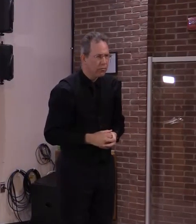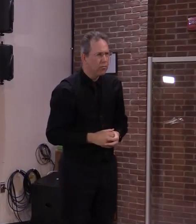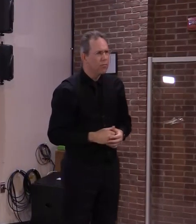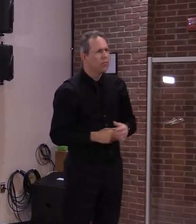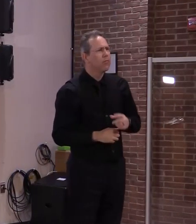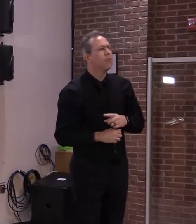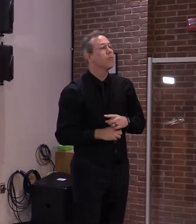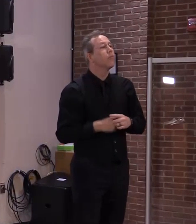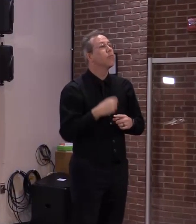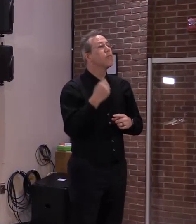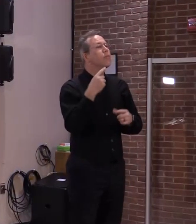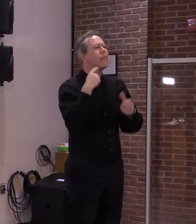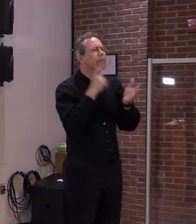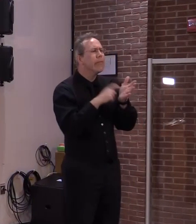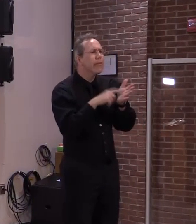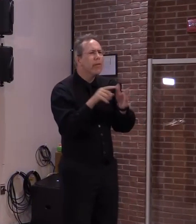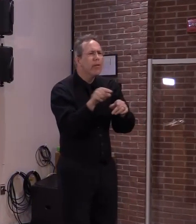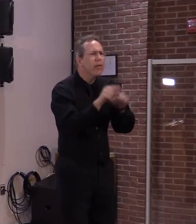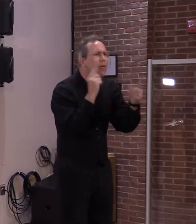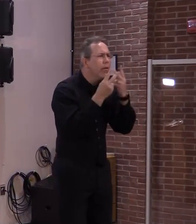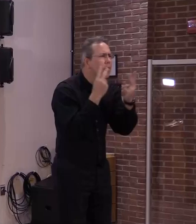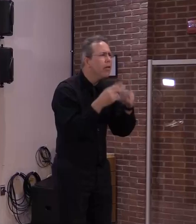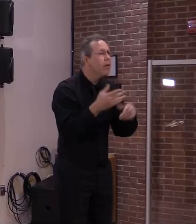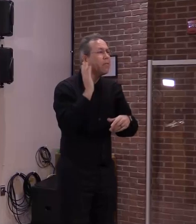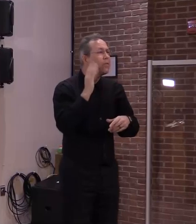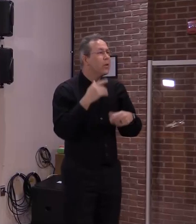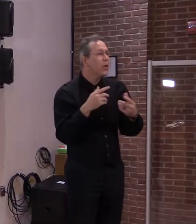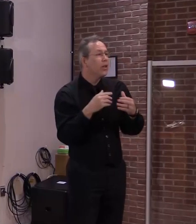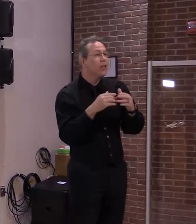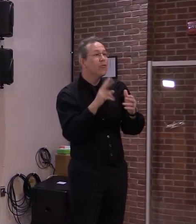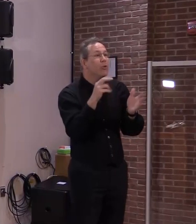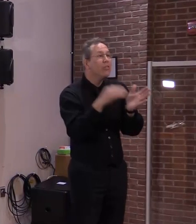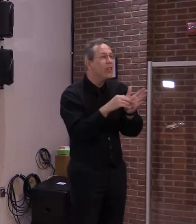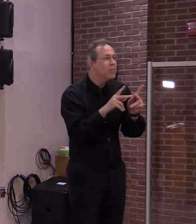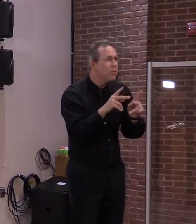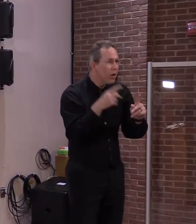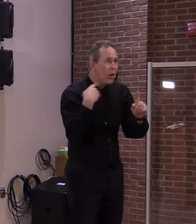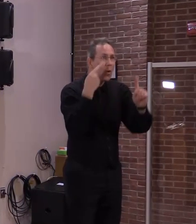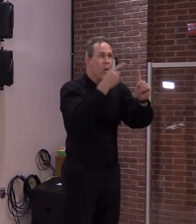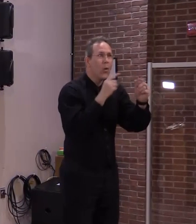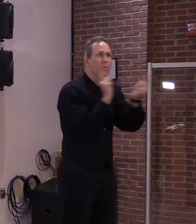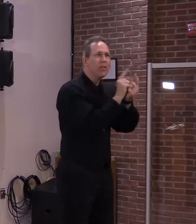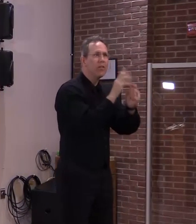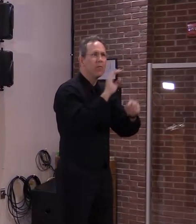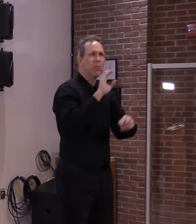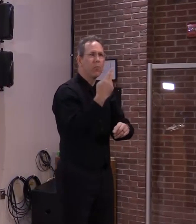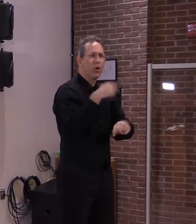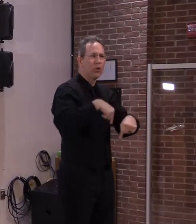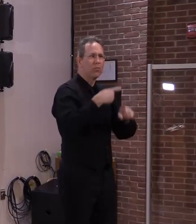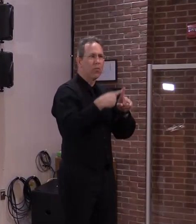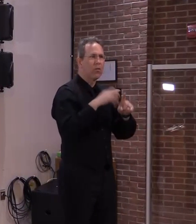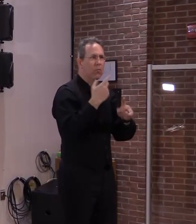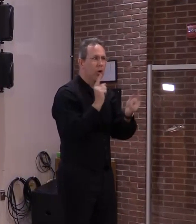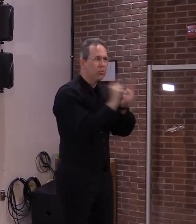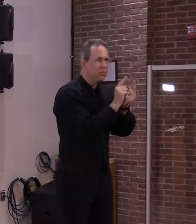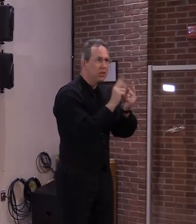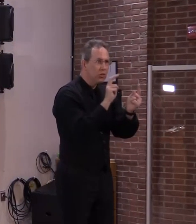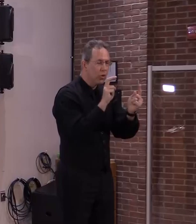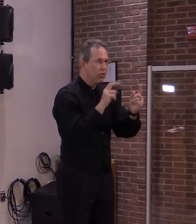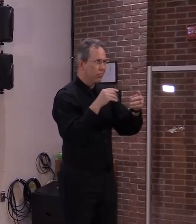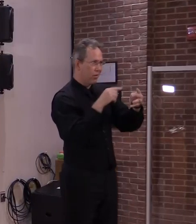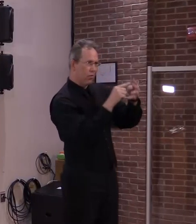we anticipated reaching the 200,000 mark by the end of March. When I look at the number